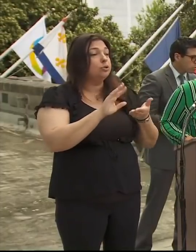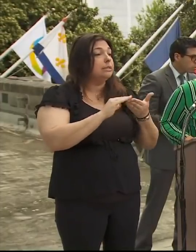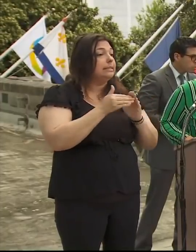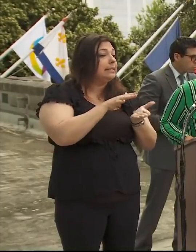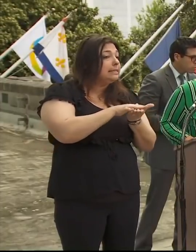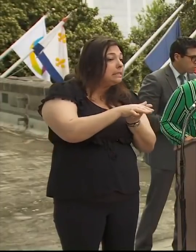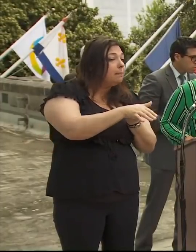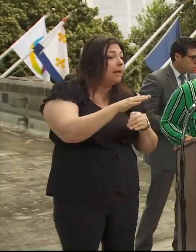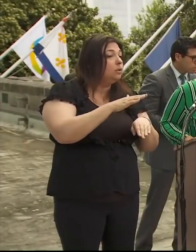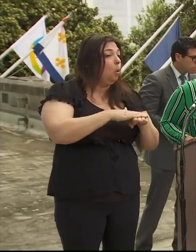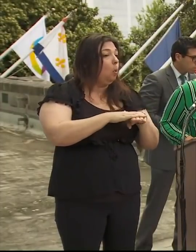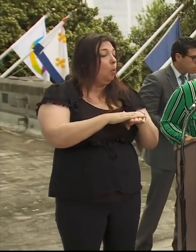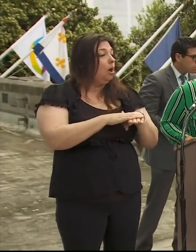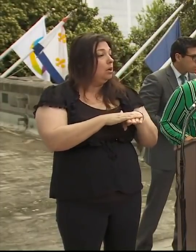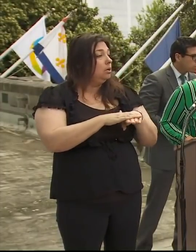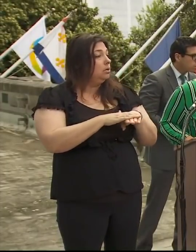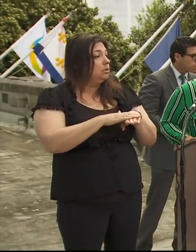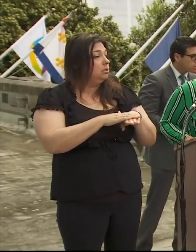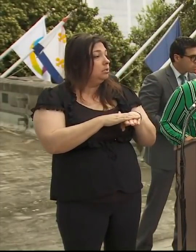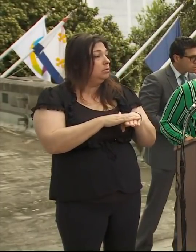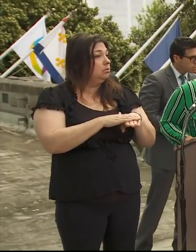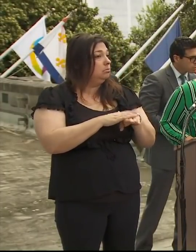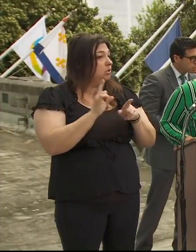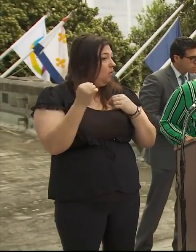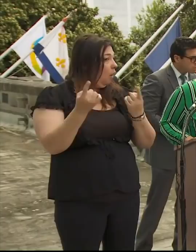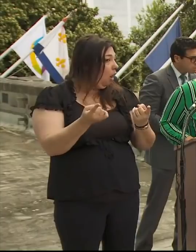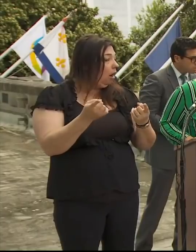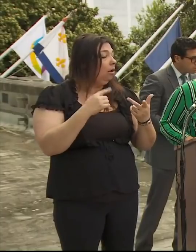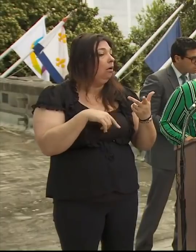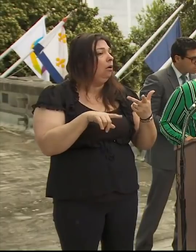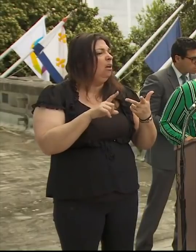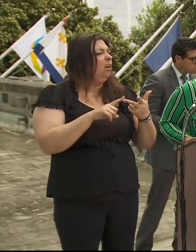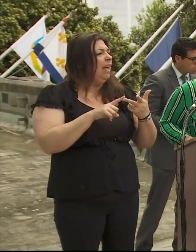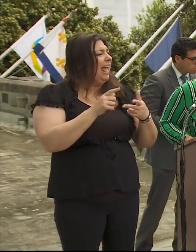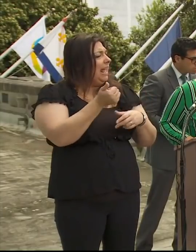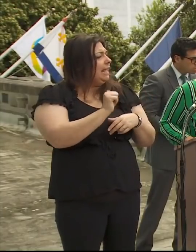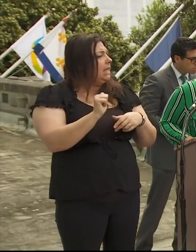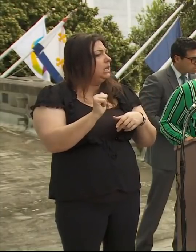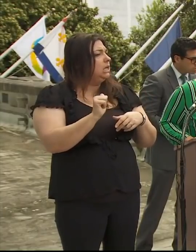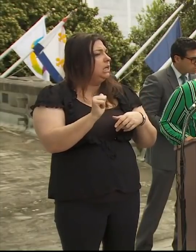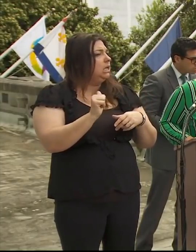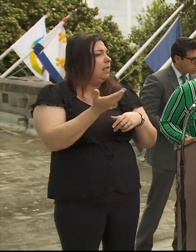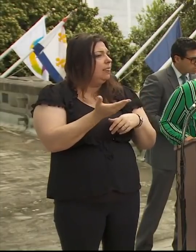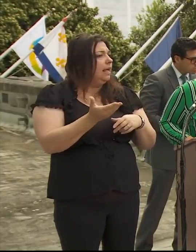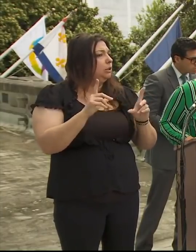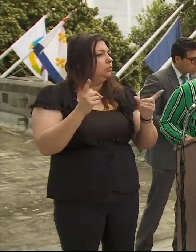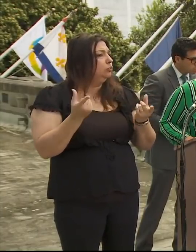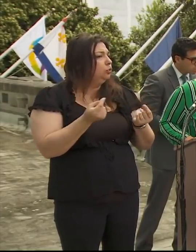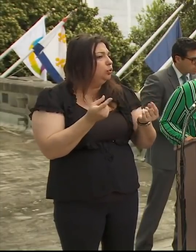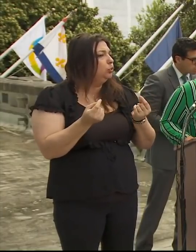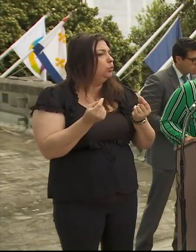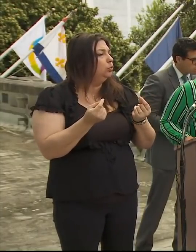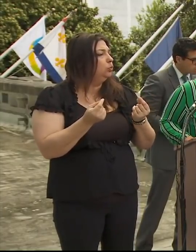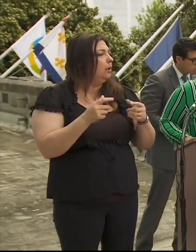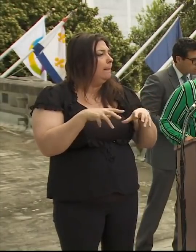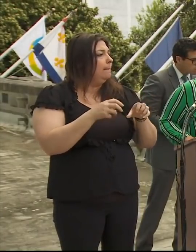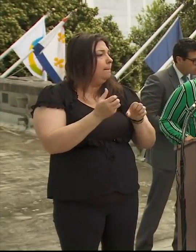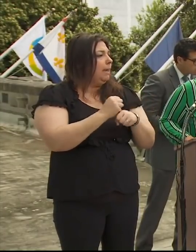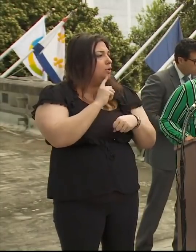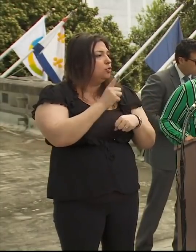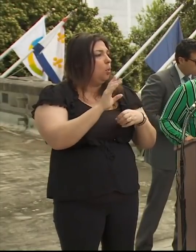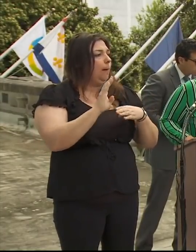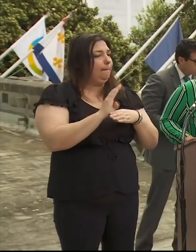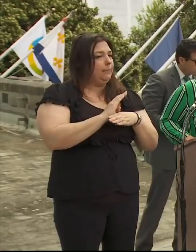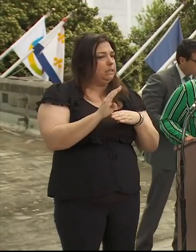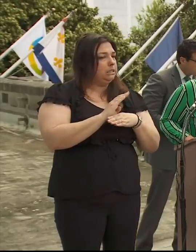on the response so far? And are there going to be any measures taken to make sure that the